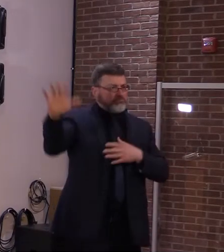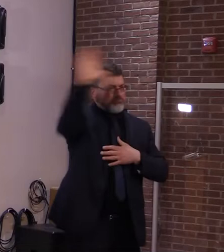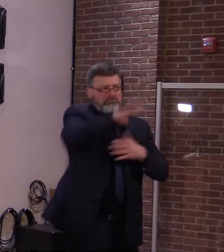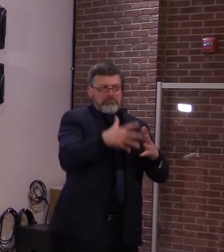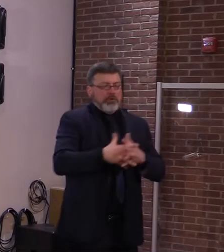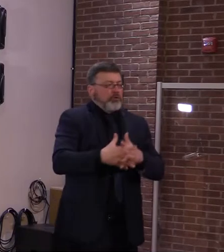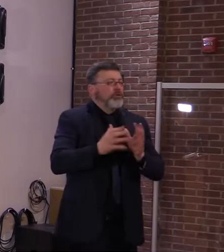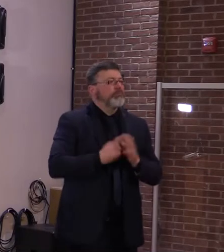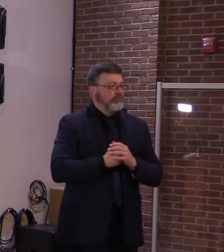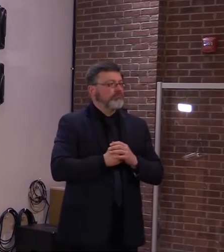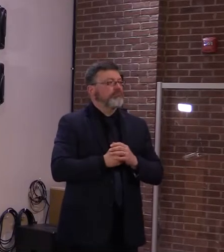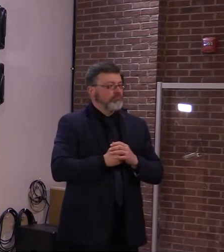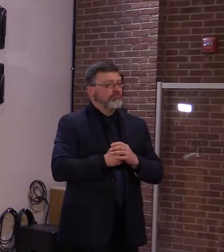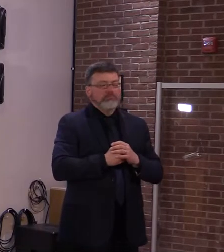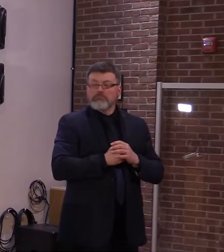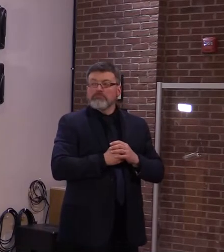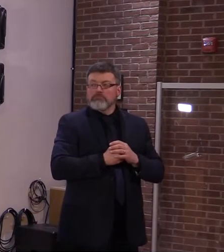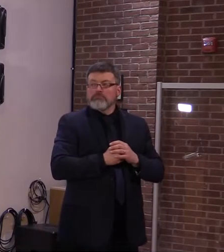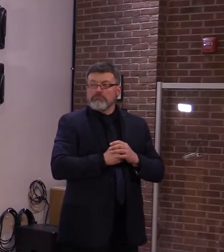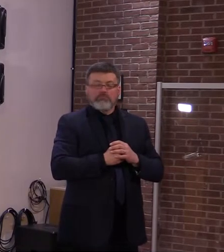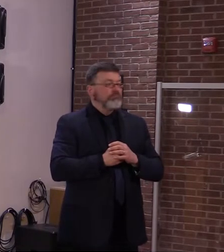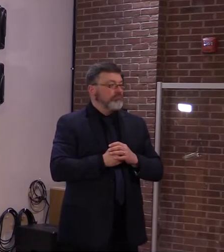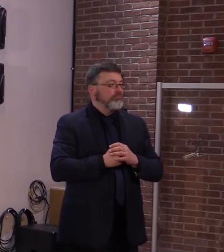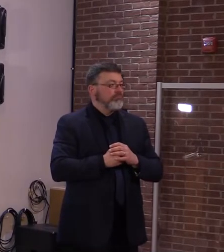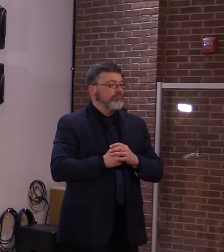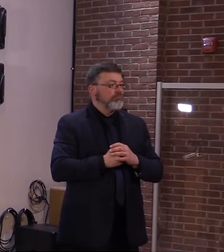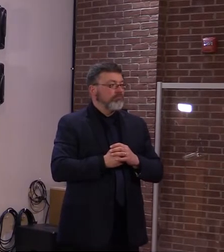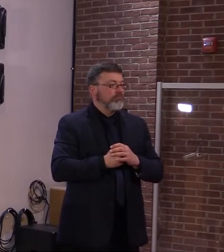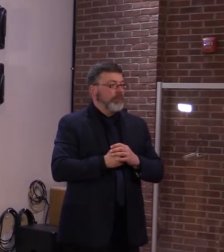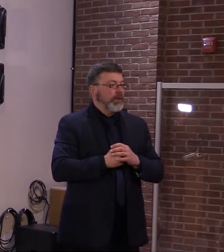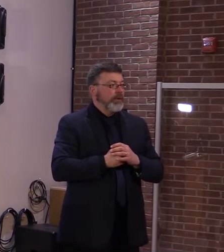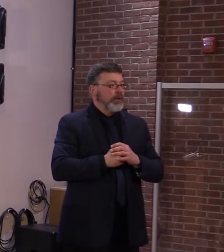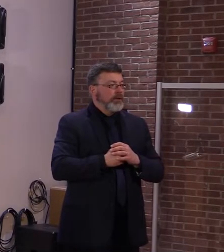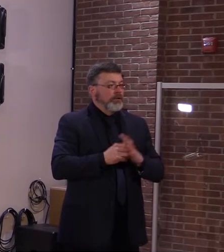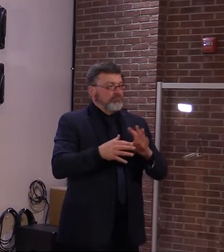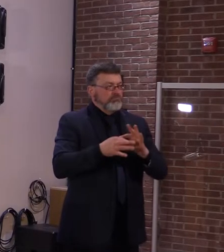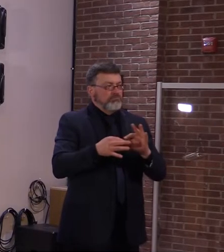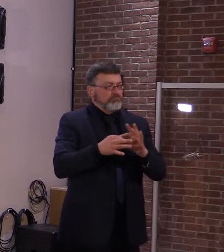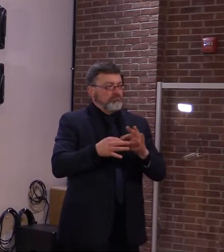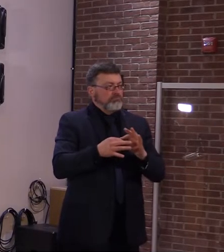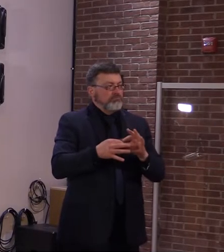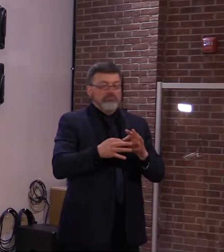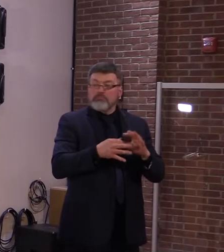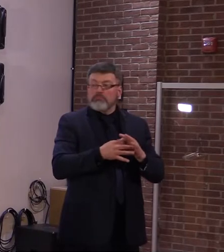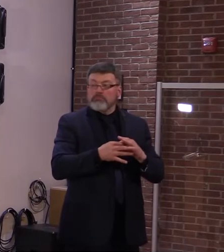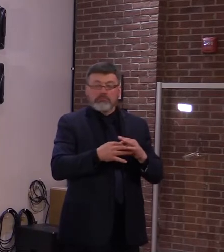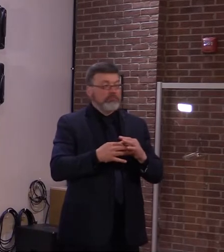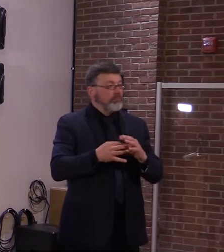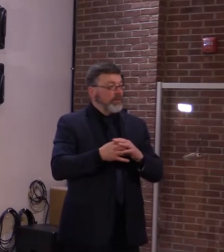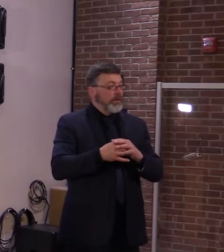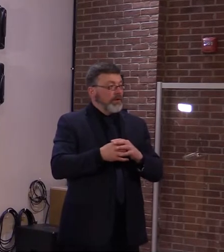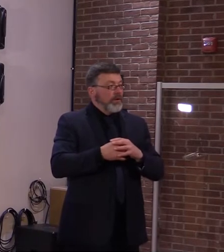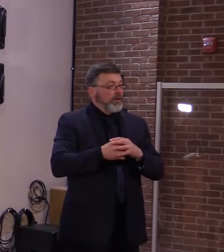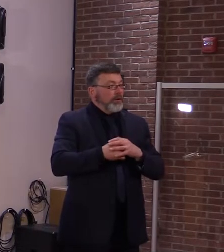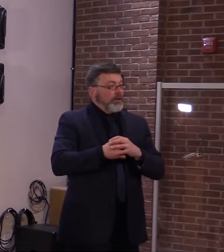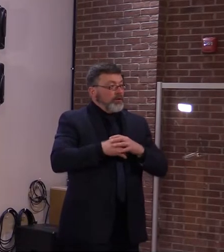adopted, puts us in the top three to top five consistently in number of categories. So